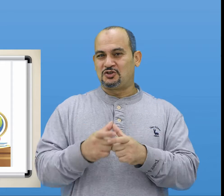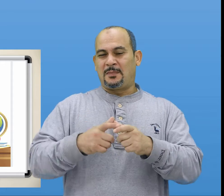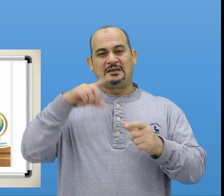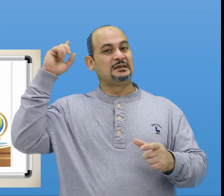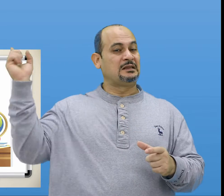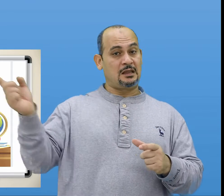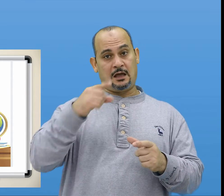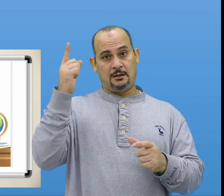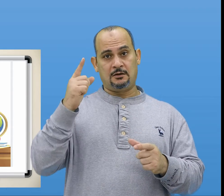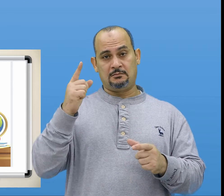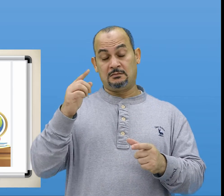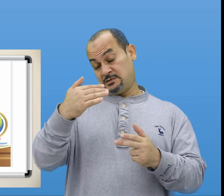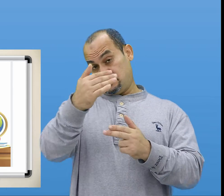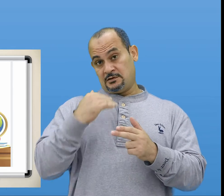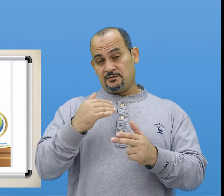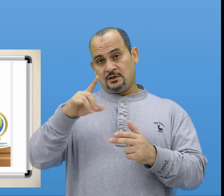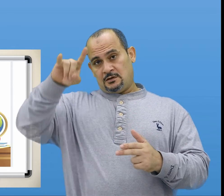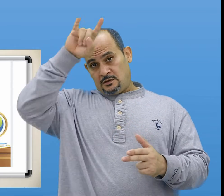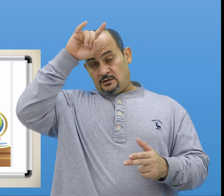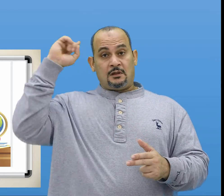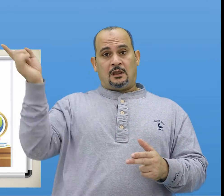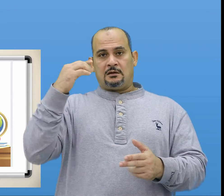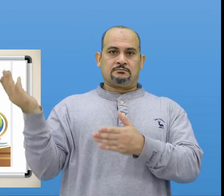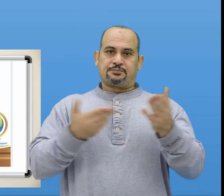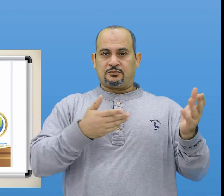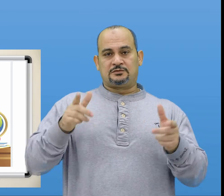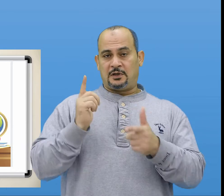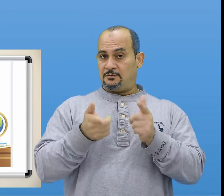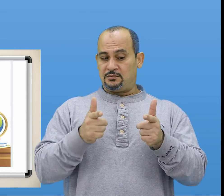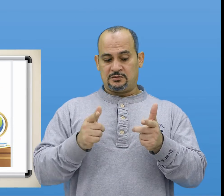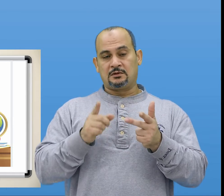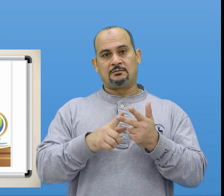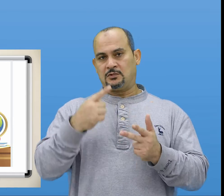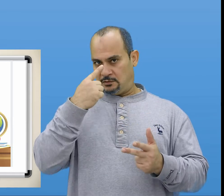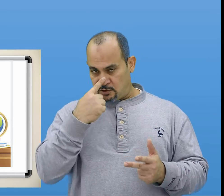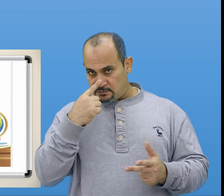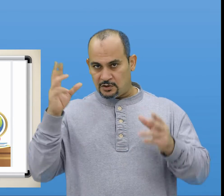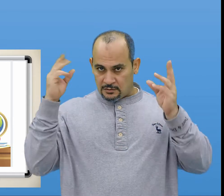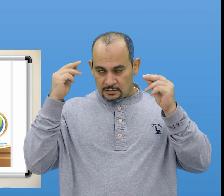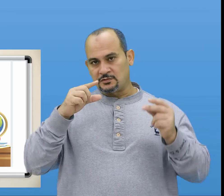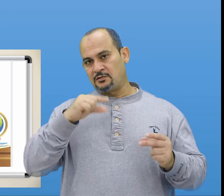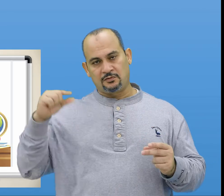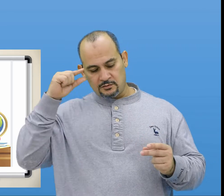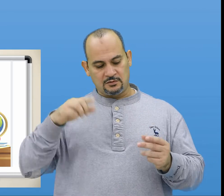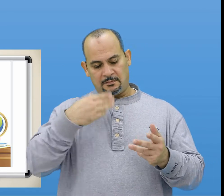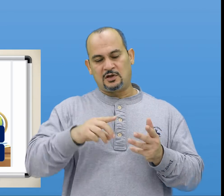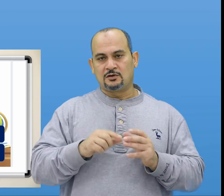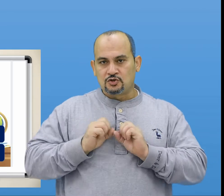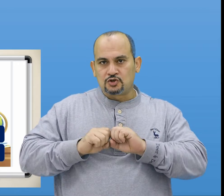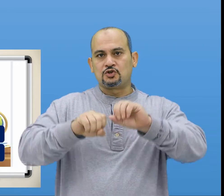wearing a suit. He's well suited up, and he's making a speech. So this is a event. So it's a